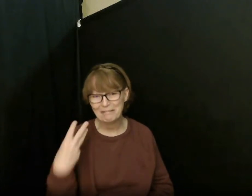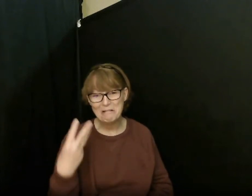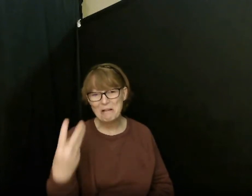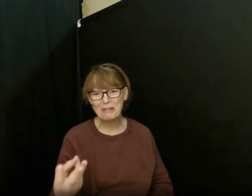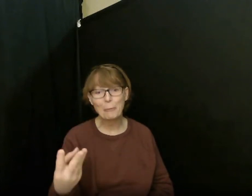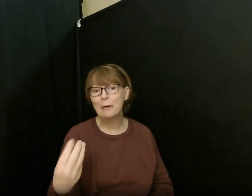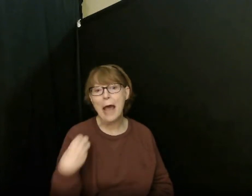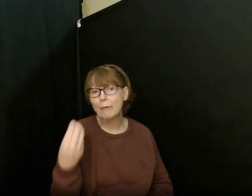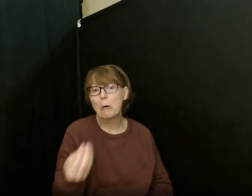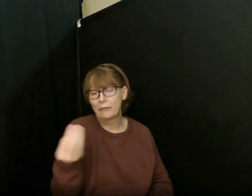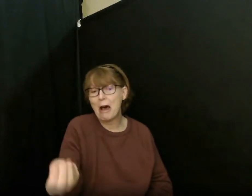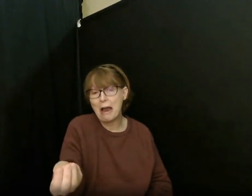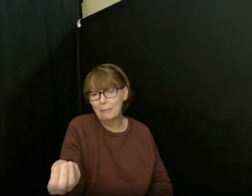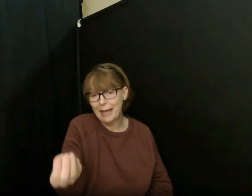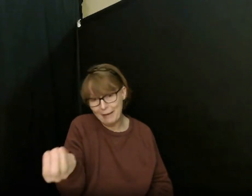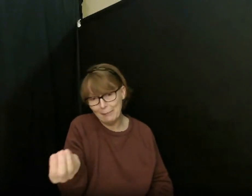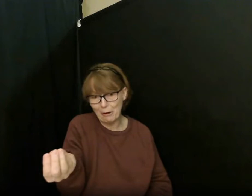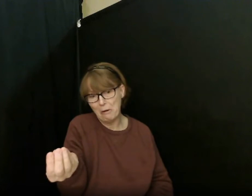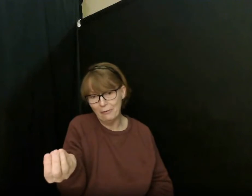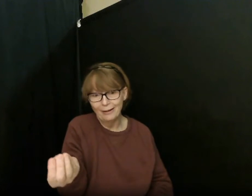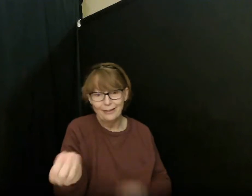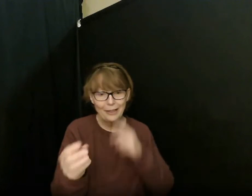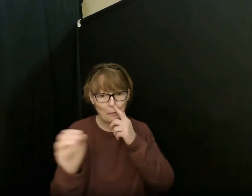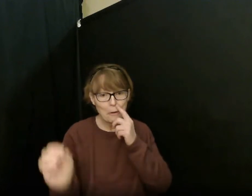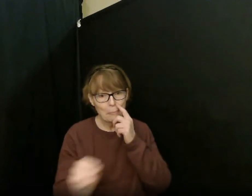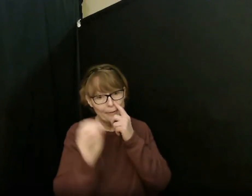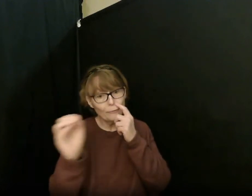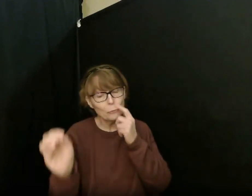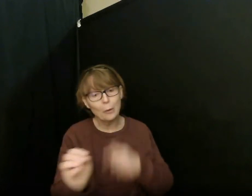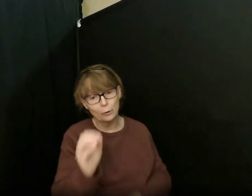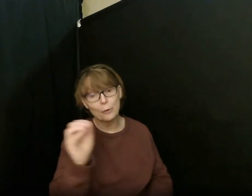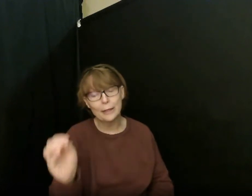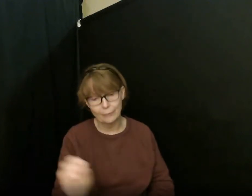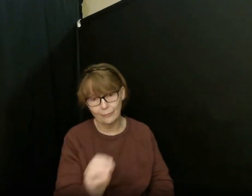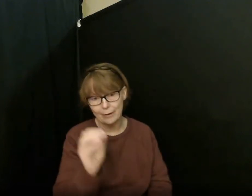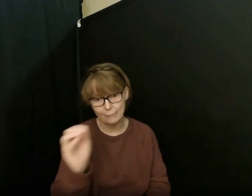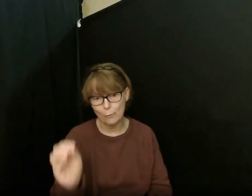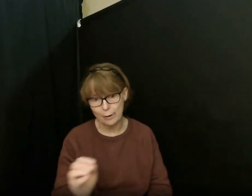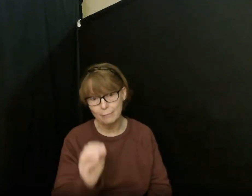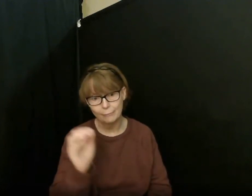Yeah. It's like we don't have our own sign. We can't make up our own, But this is what Oregonians sign for